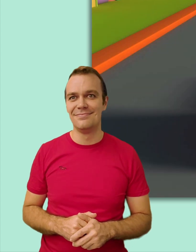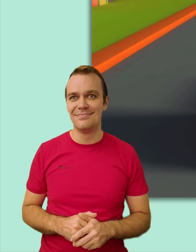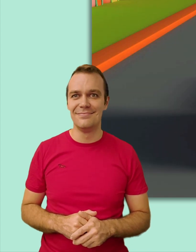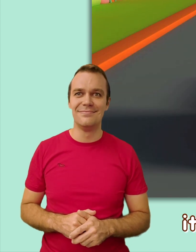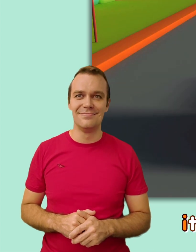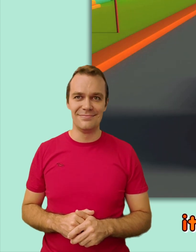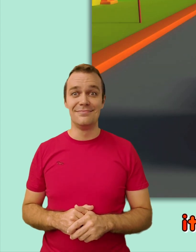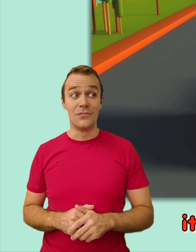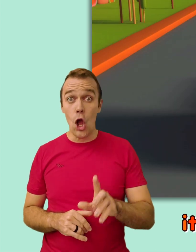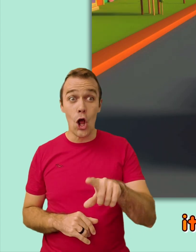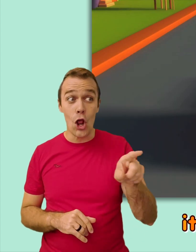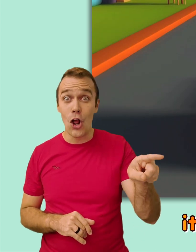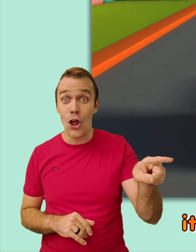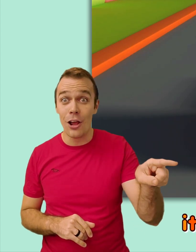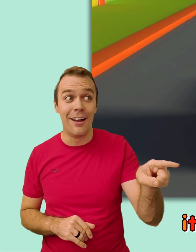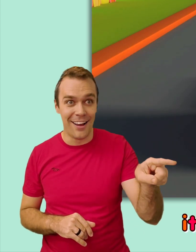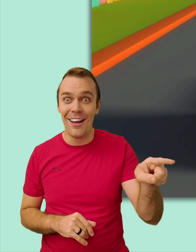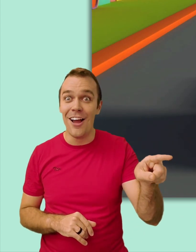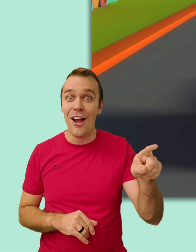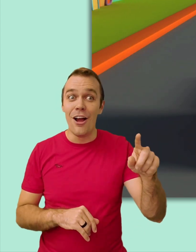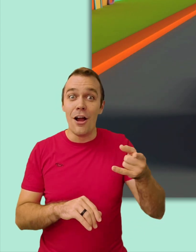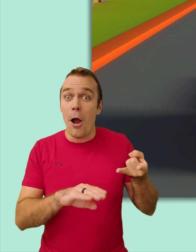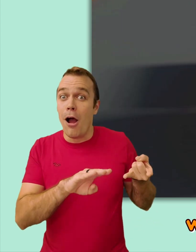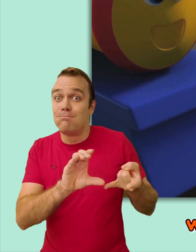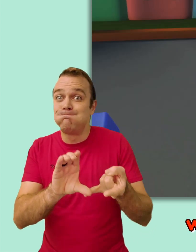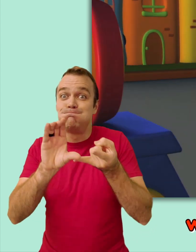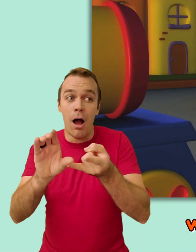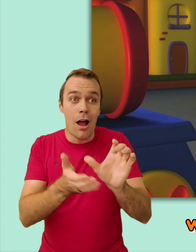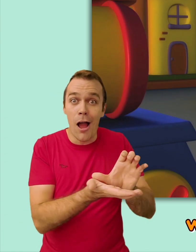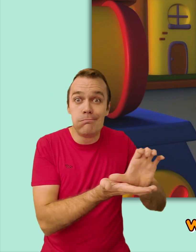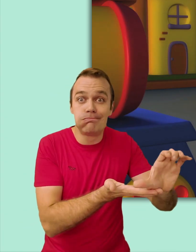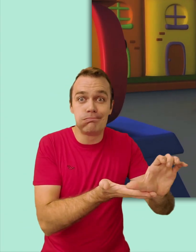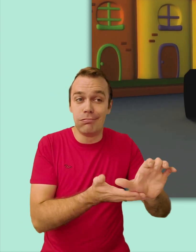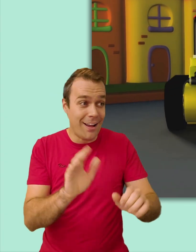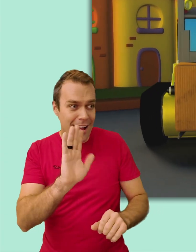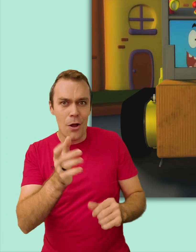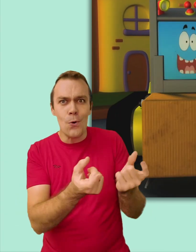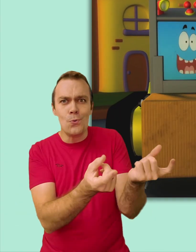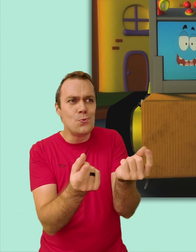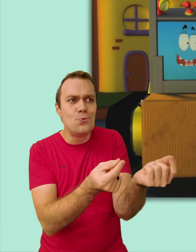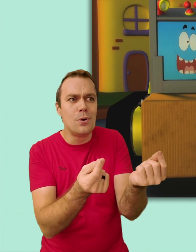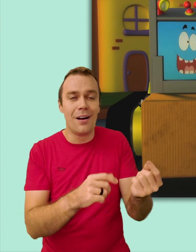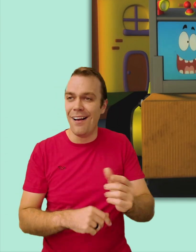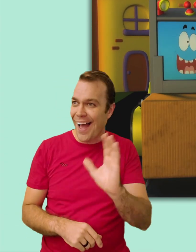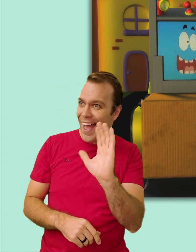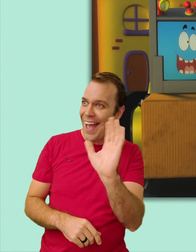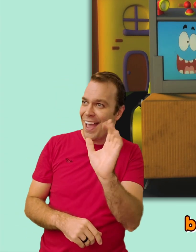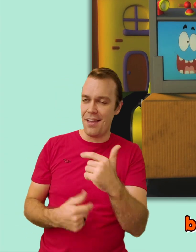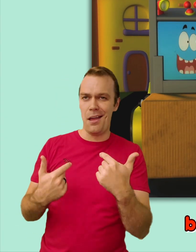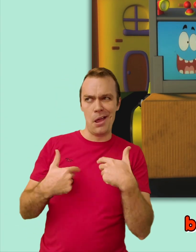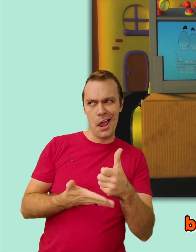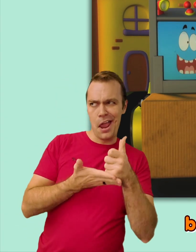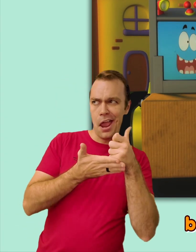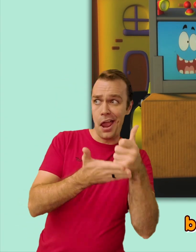Look there, it's Crane and Bulldozer. Hey guys, what are you all doing? Hey, Bob. I'm helping Crane